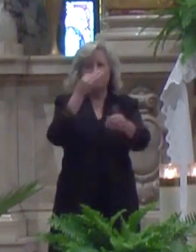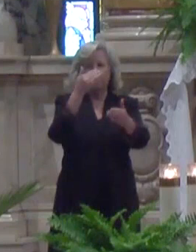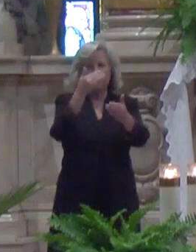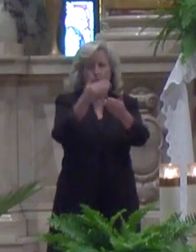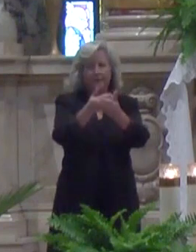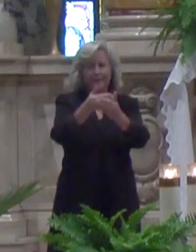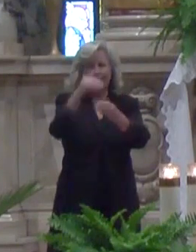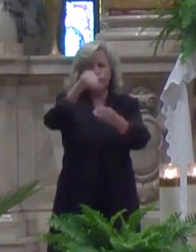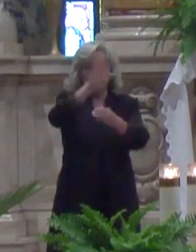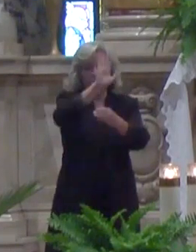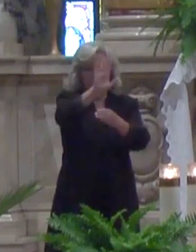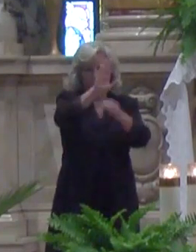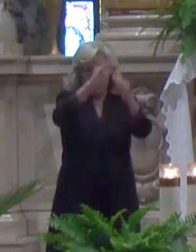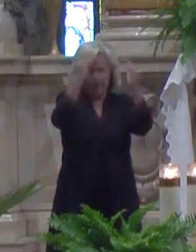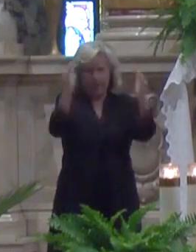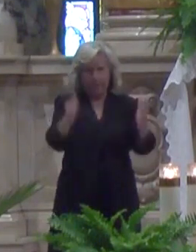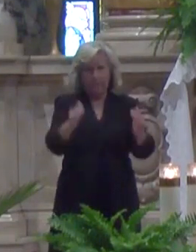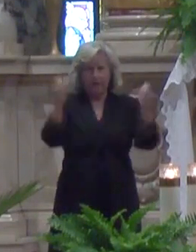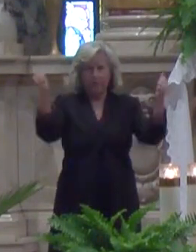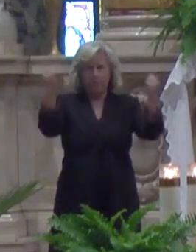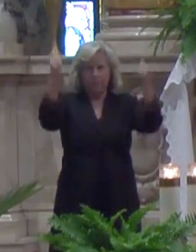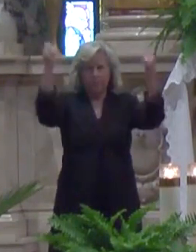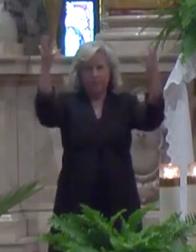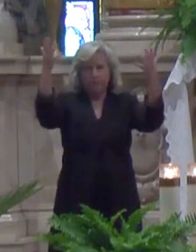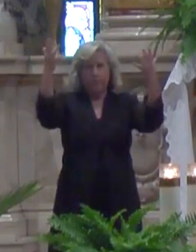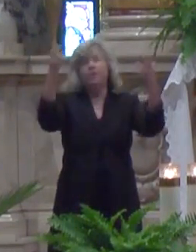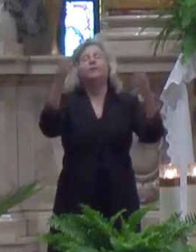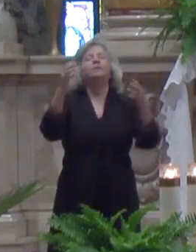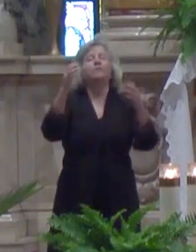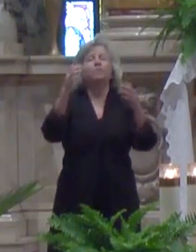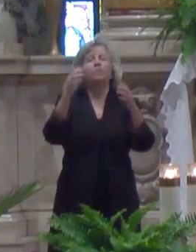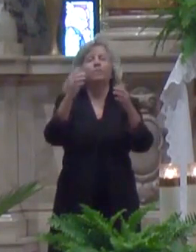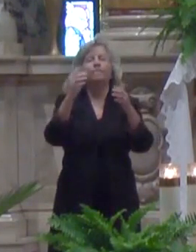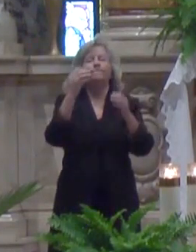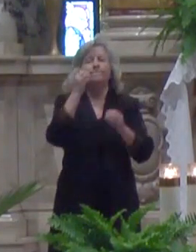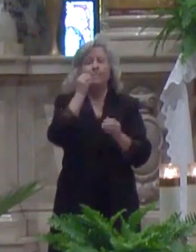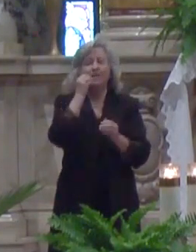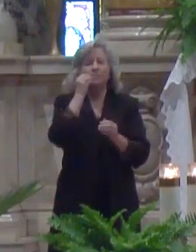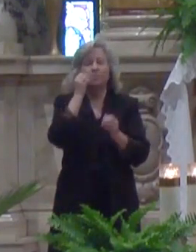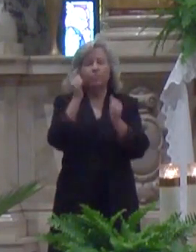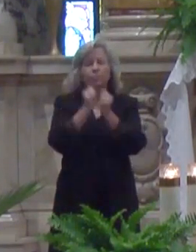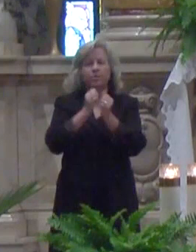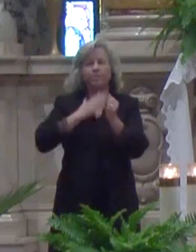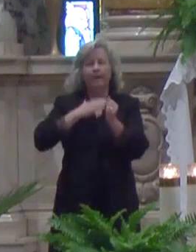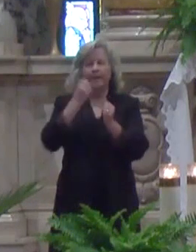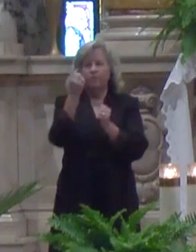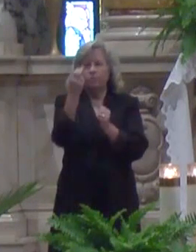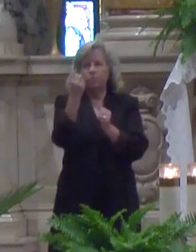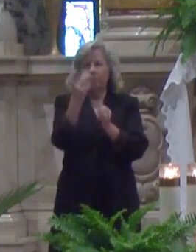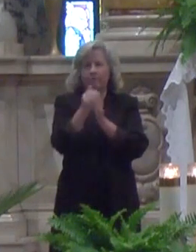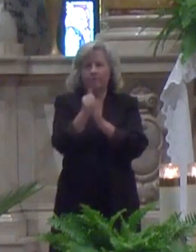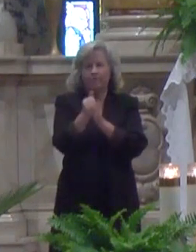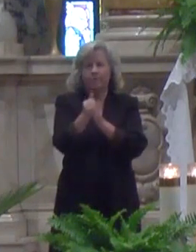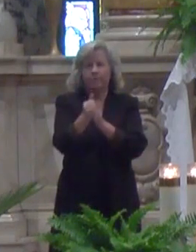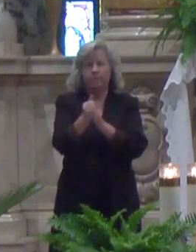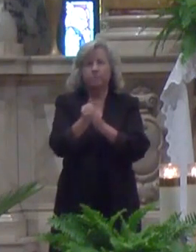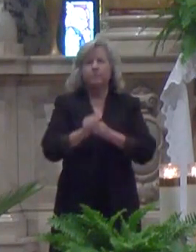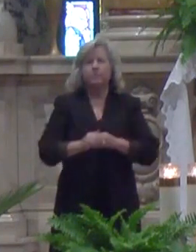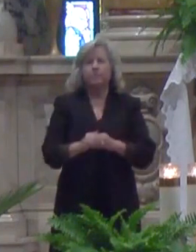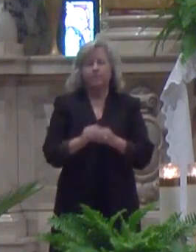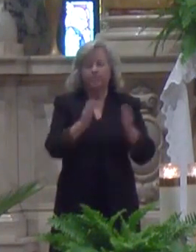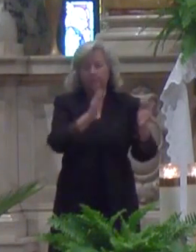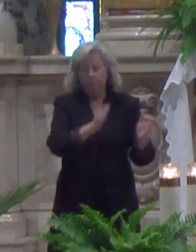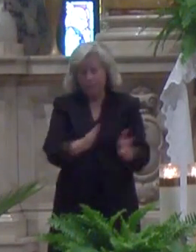house, I shall celebrate the Passover with my disciples.'" The disciples then did as Jesus had ordered and prepared